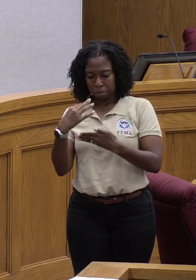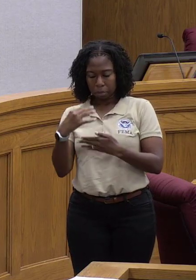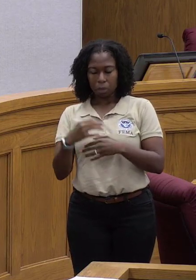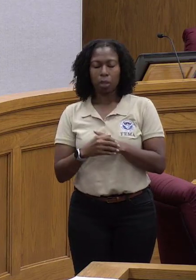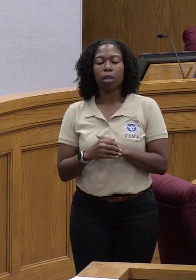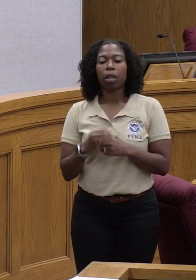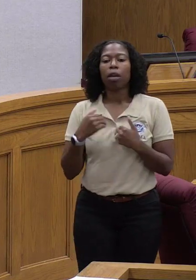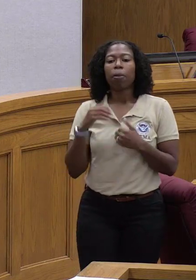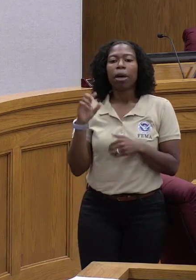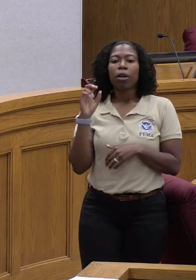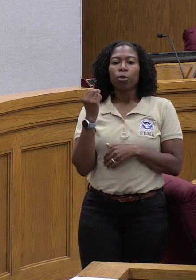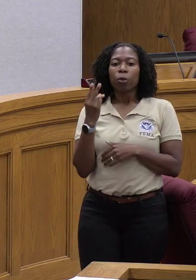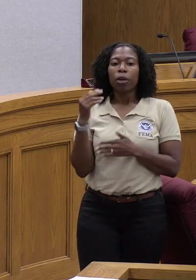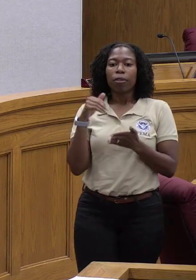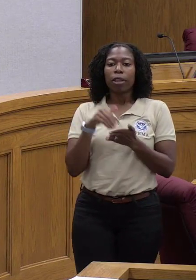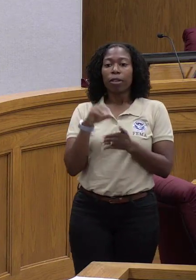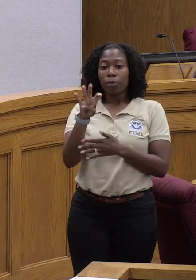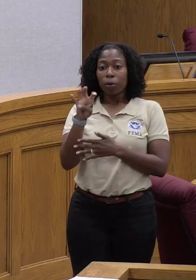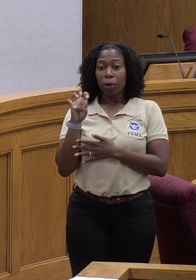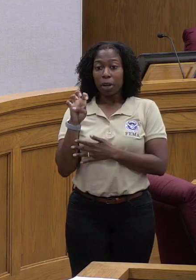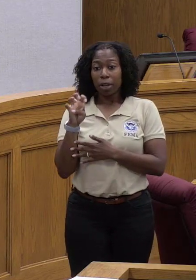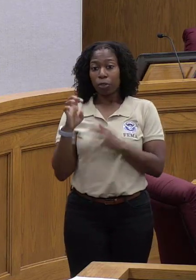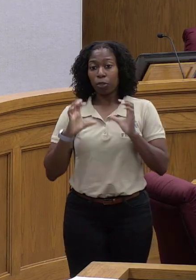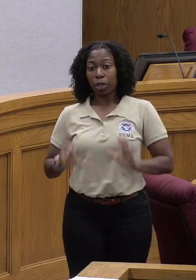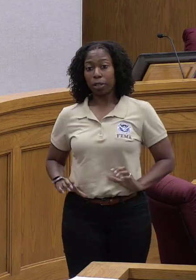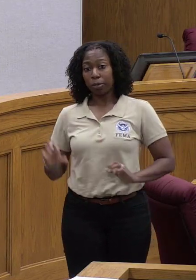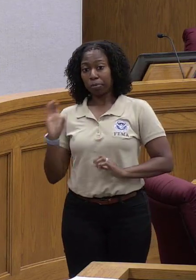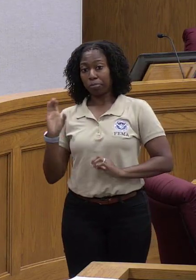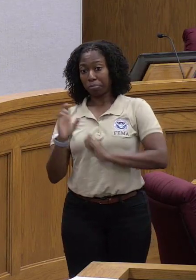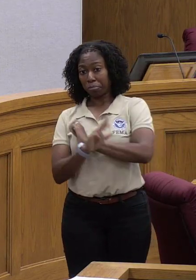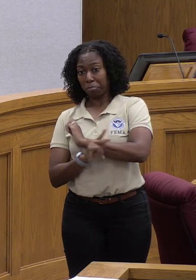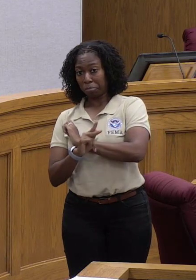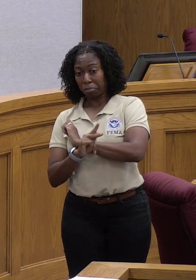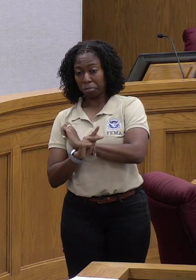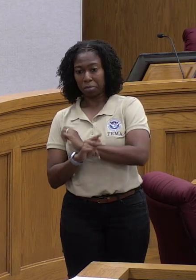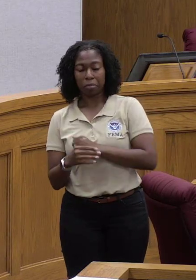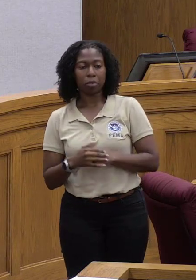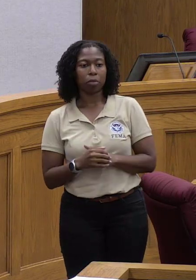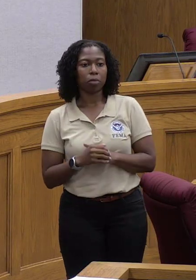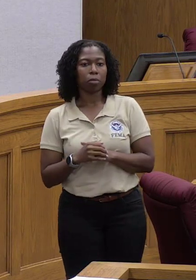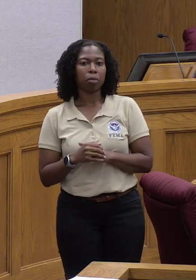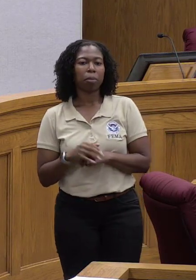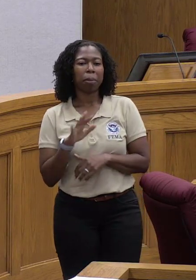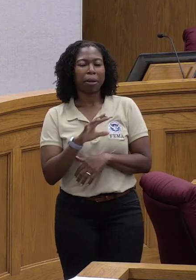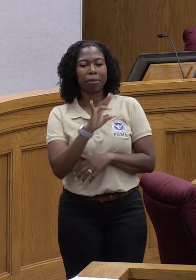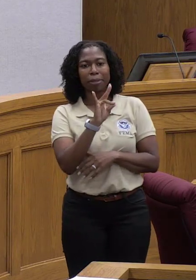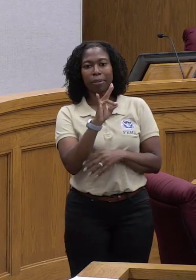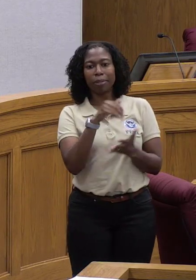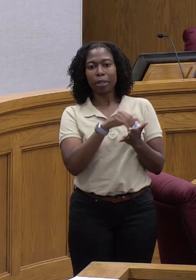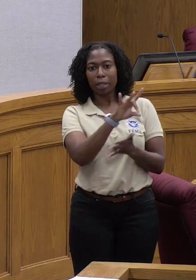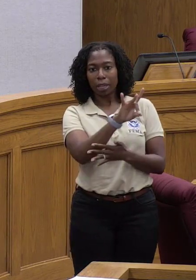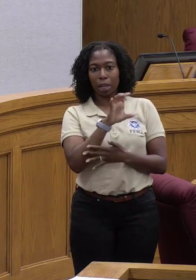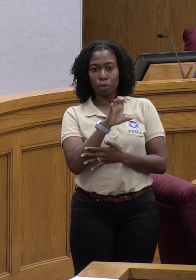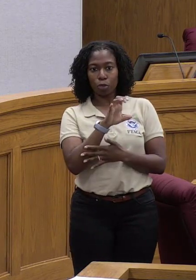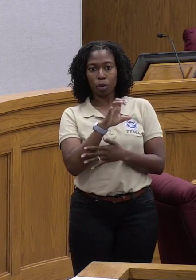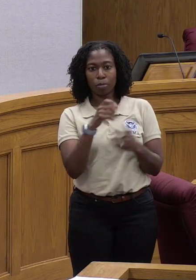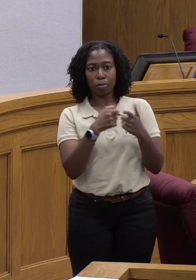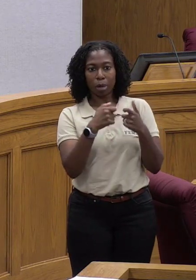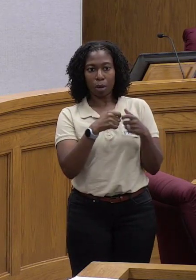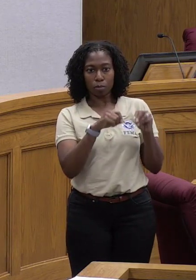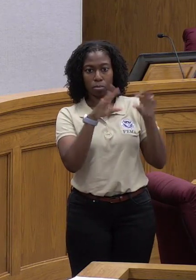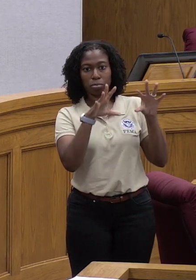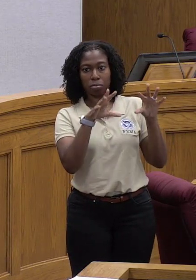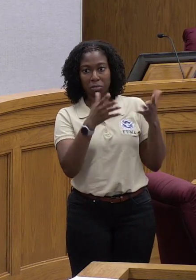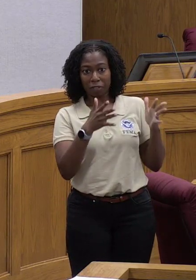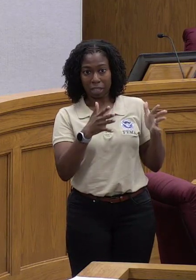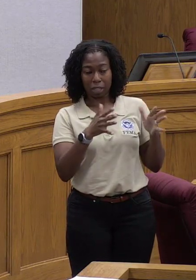12,400 customers in Calcasieu Parish. About 7,800 of those have had power restored, so